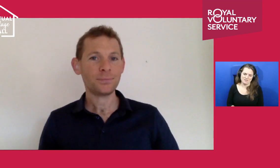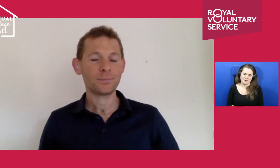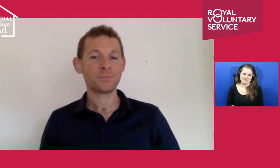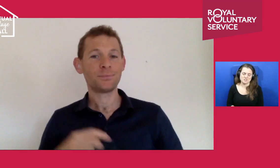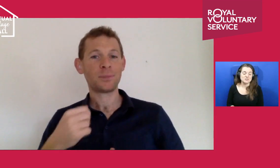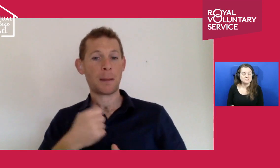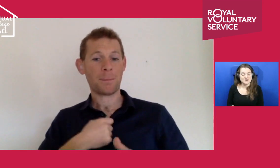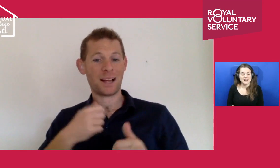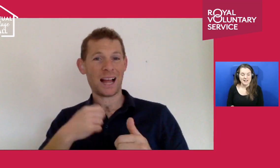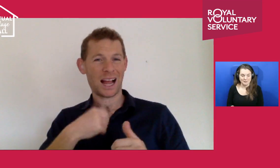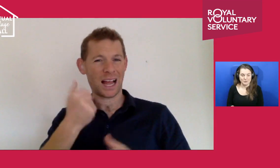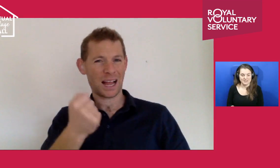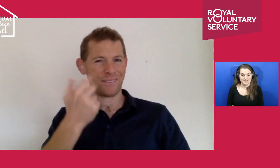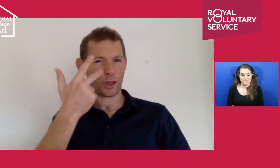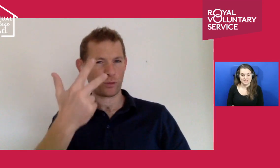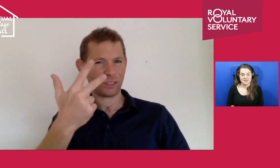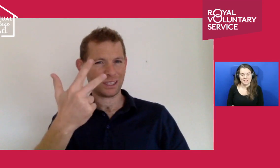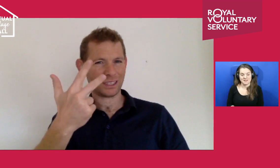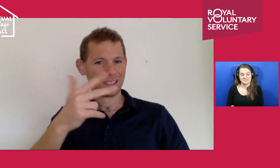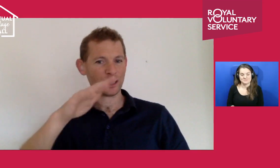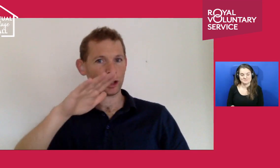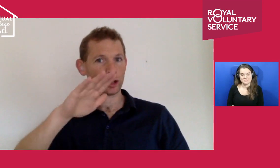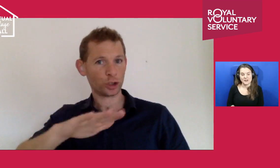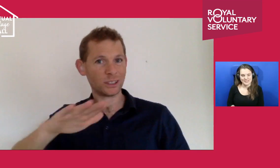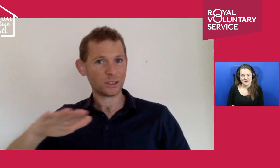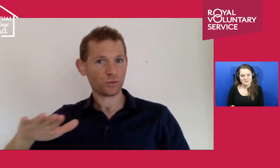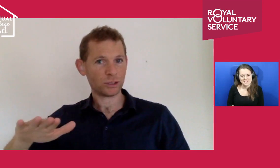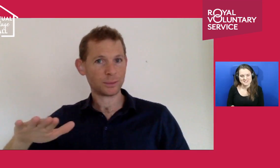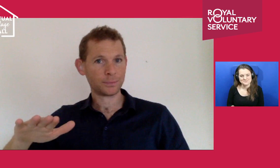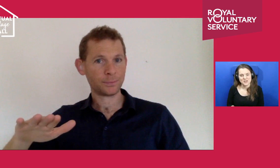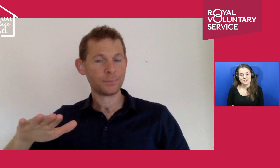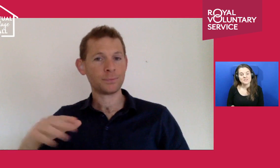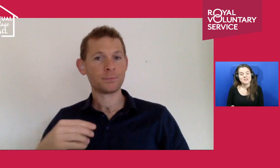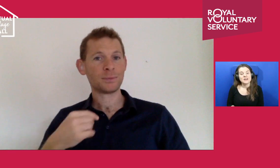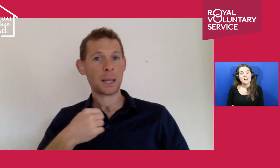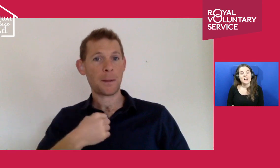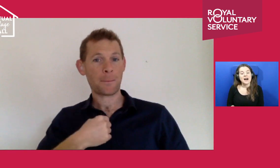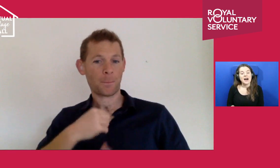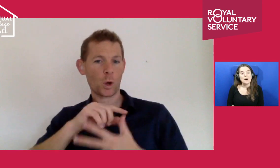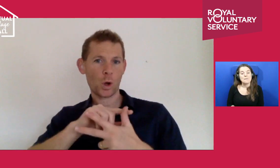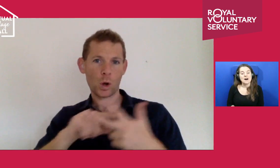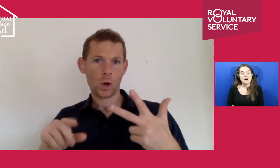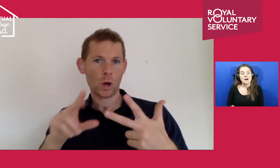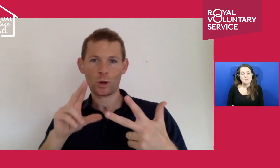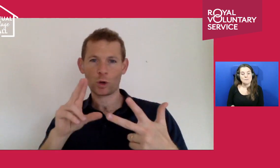the alphabet. So it can really help with learning the alphabet. Now,